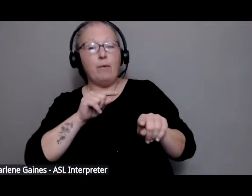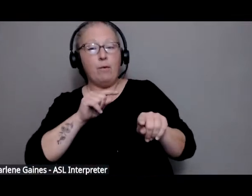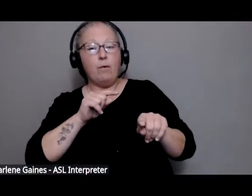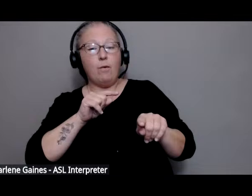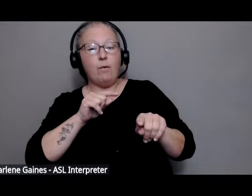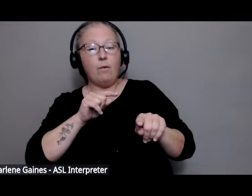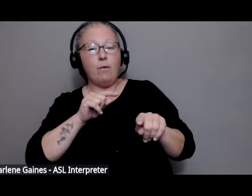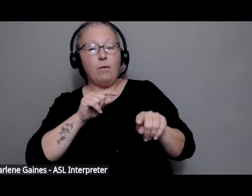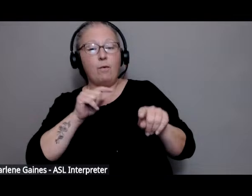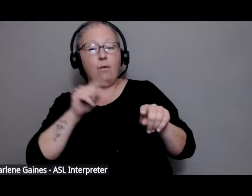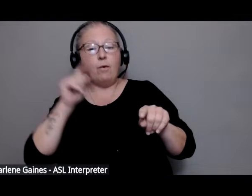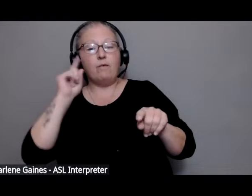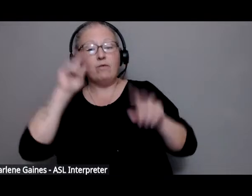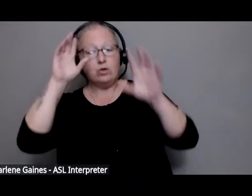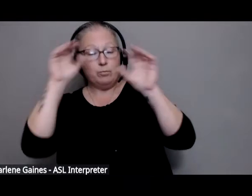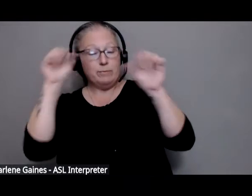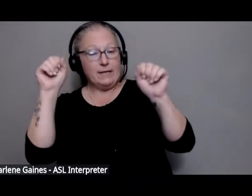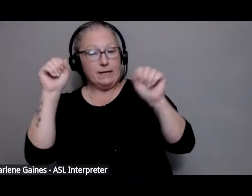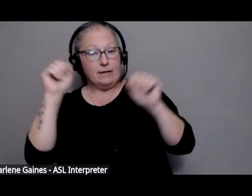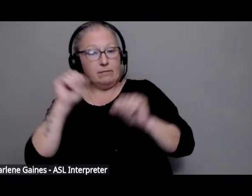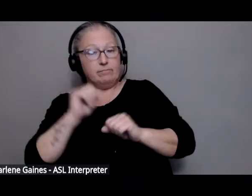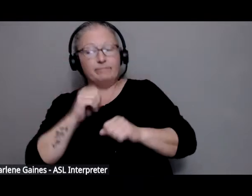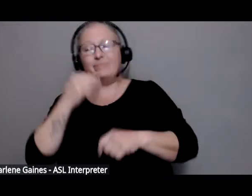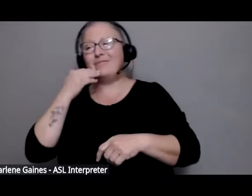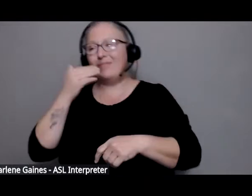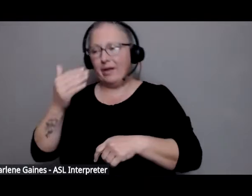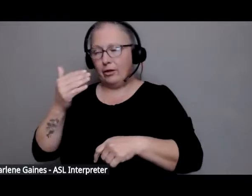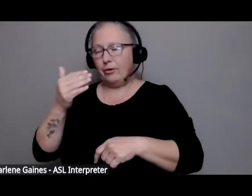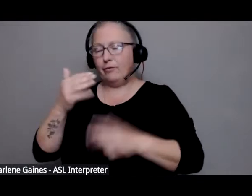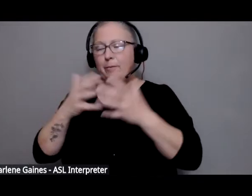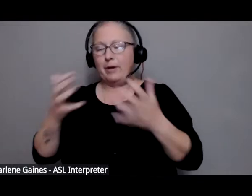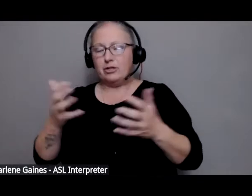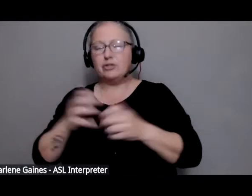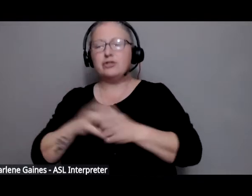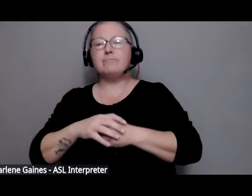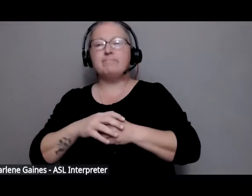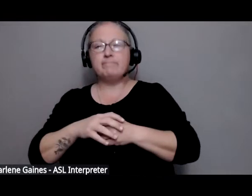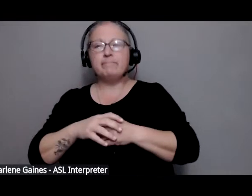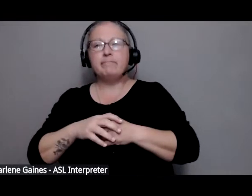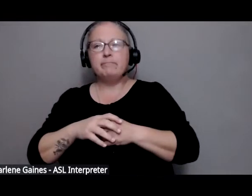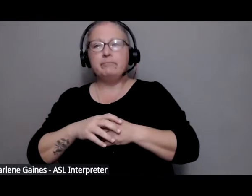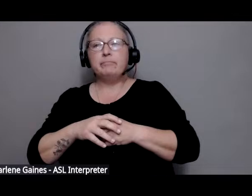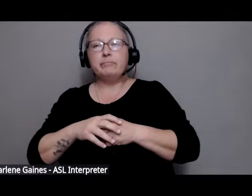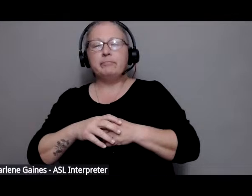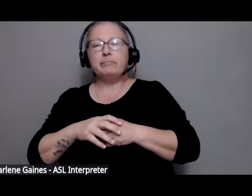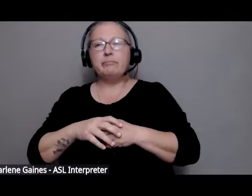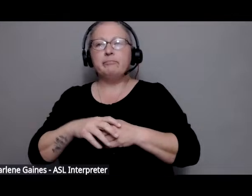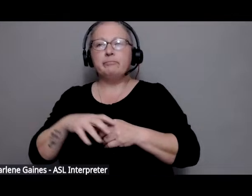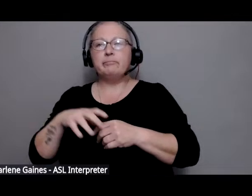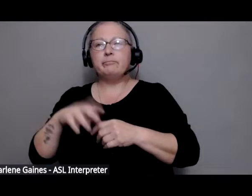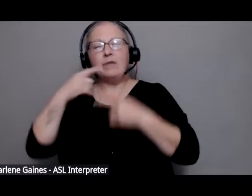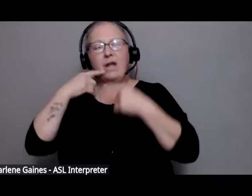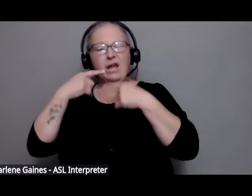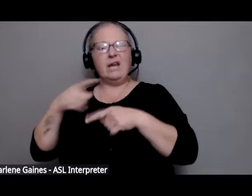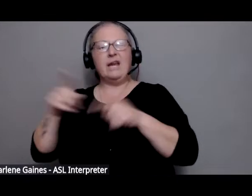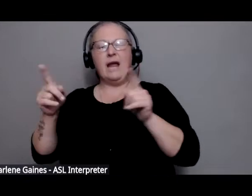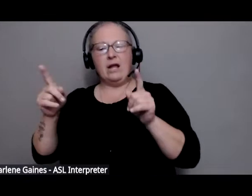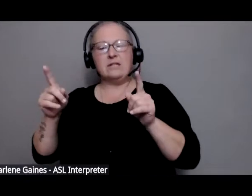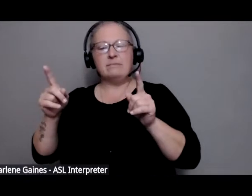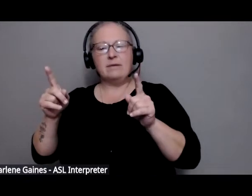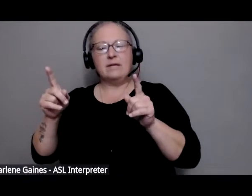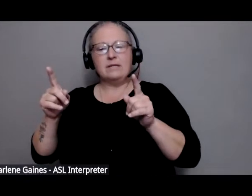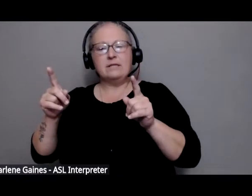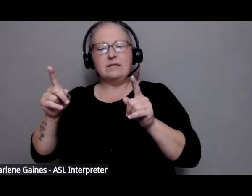this report of the superintendent. Thank you very much. Just a couple of announcements here to begin